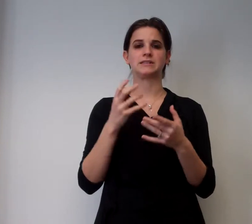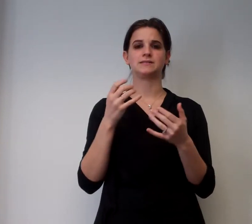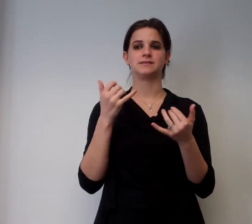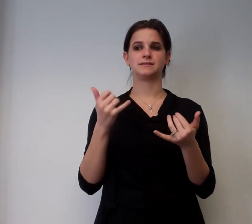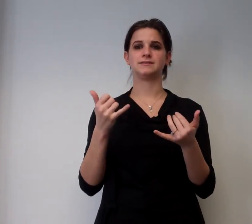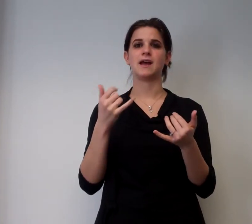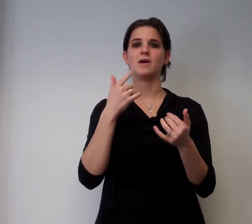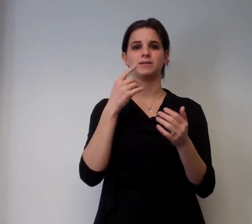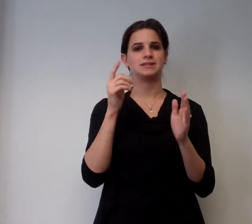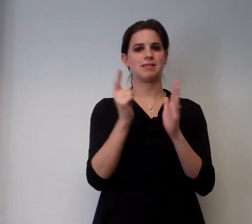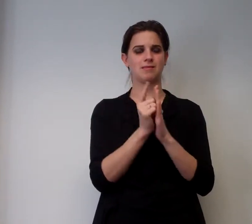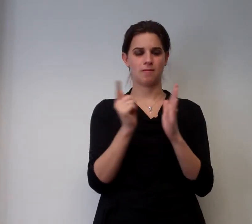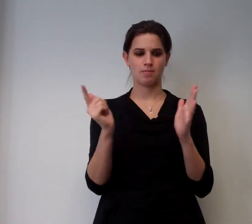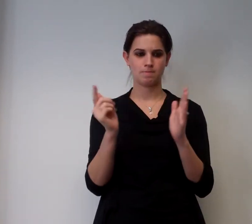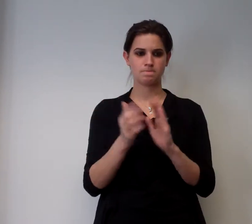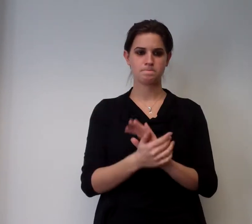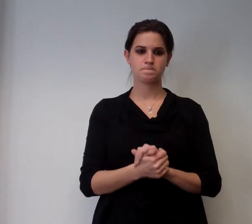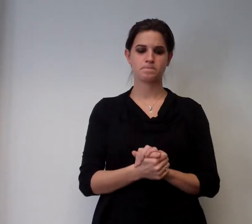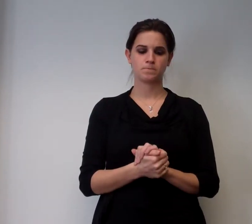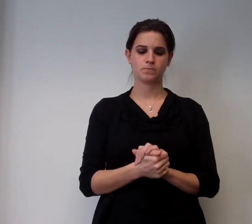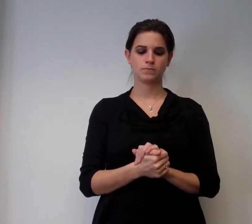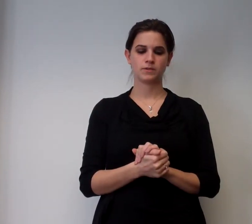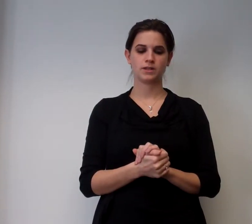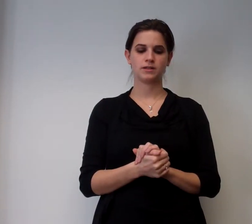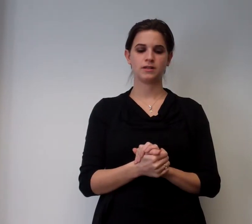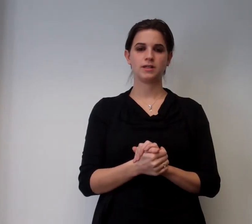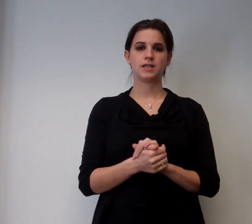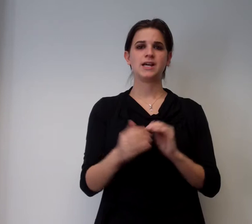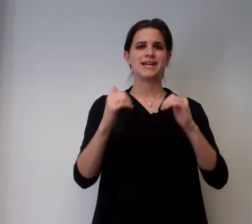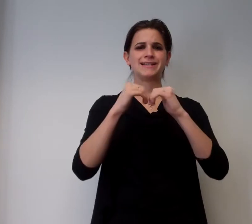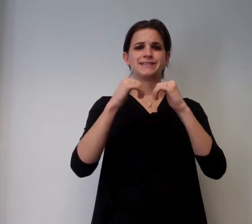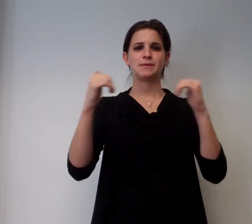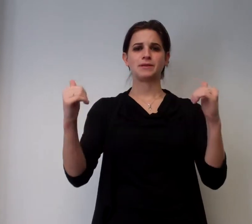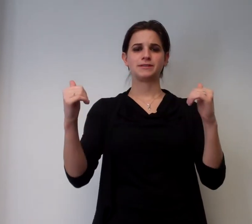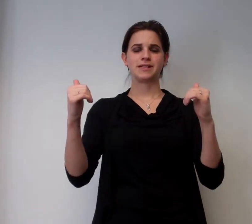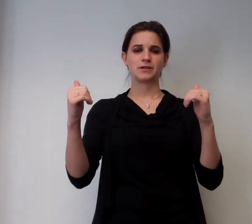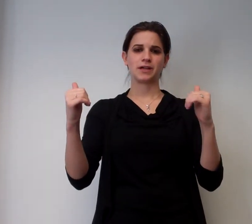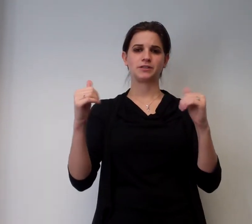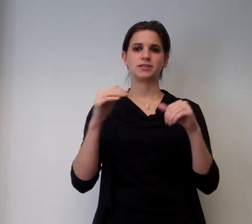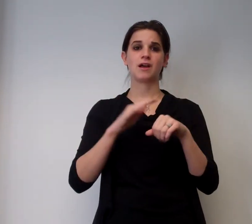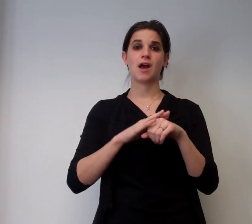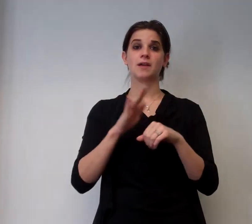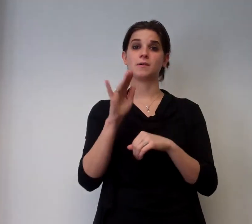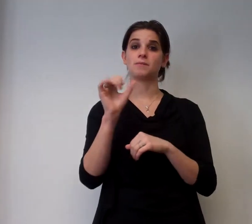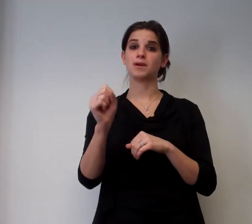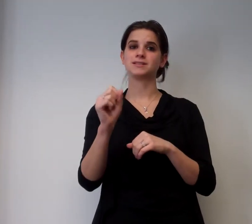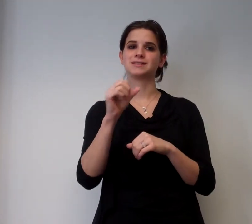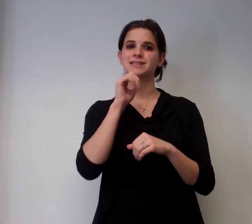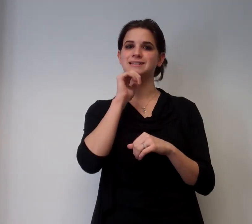against segregation on buses did not apply to city buses. Why?